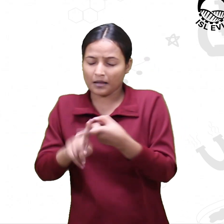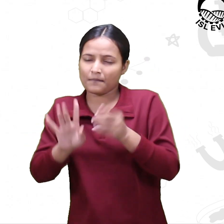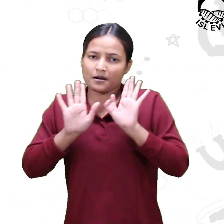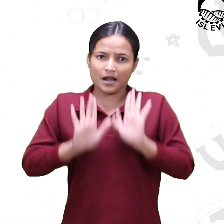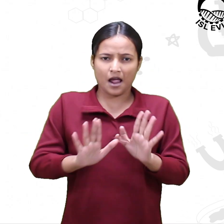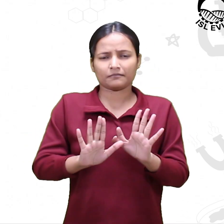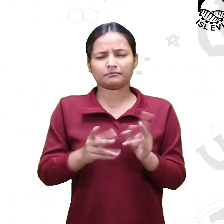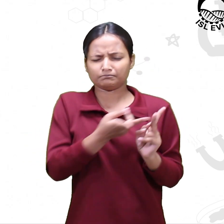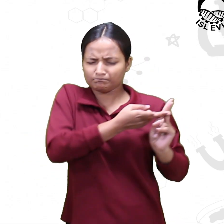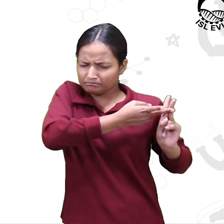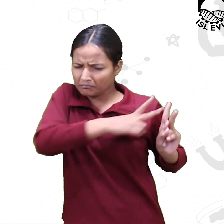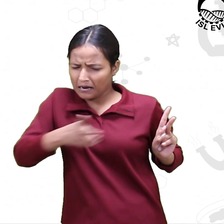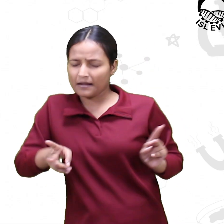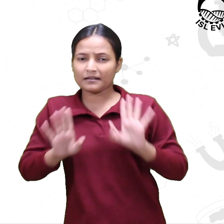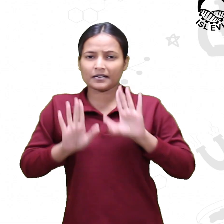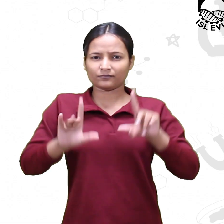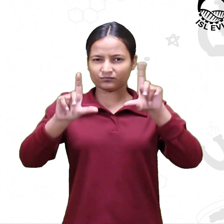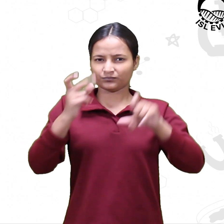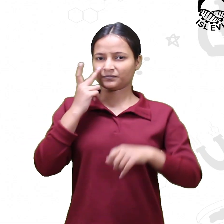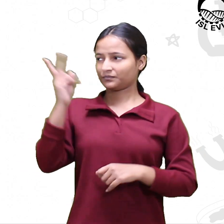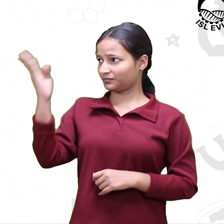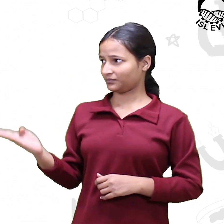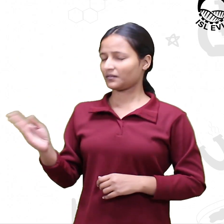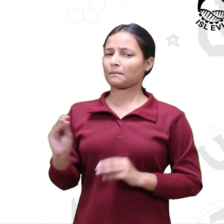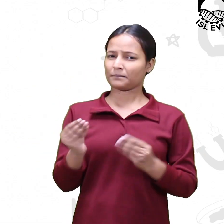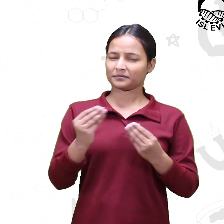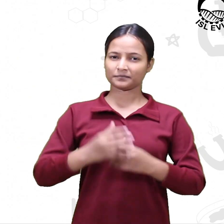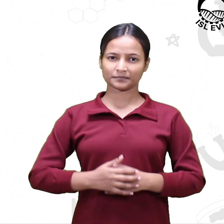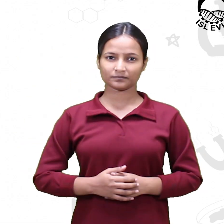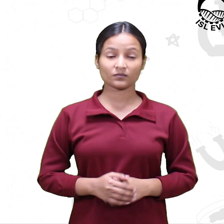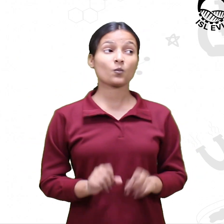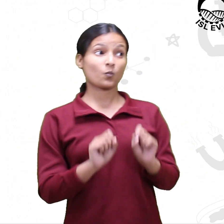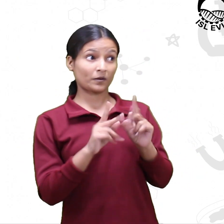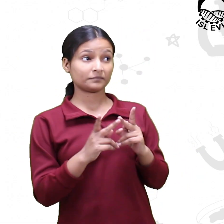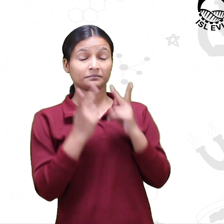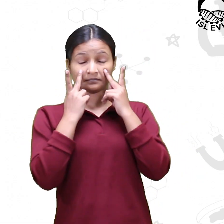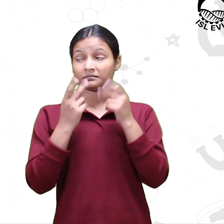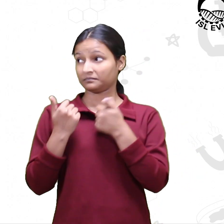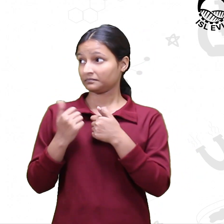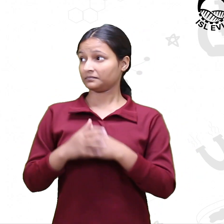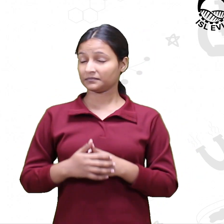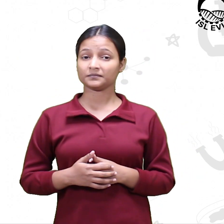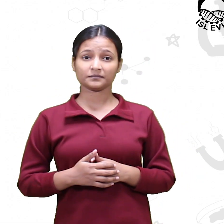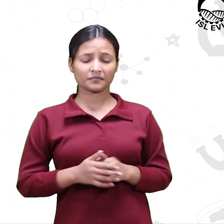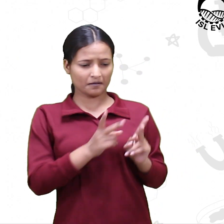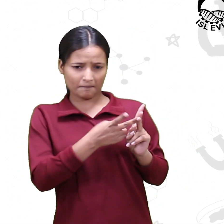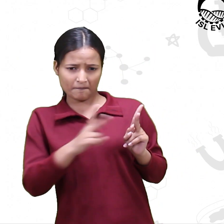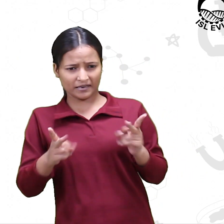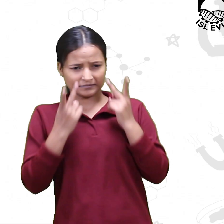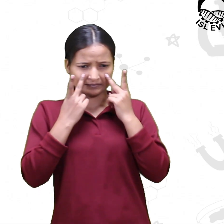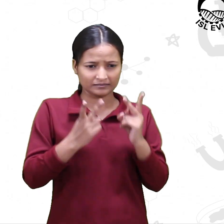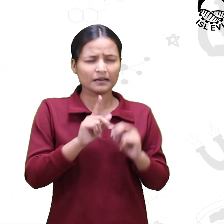dark. There is a wide variety in the types of birthmarks we can have. Okay, that's a lot of types